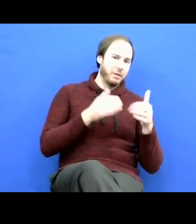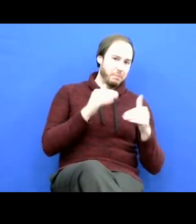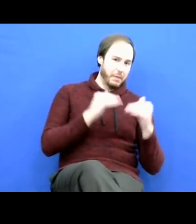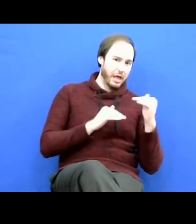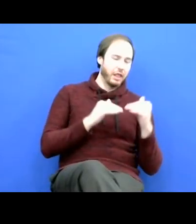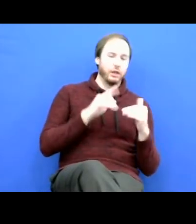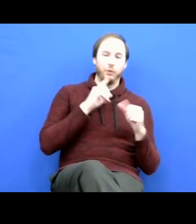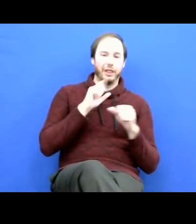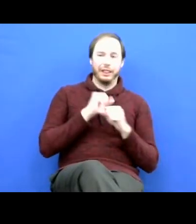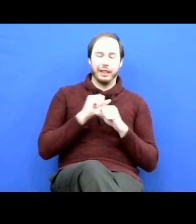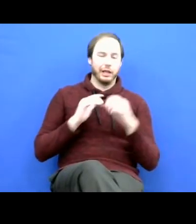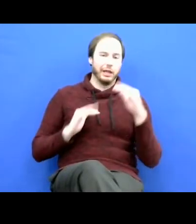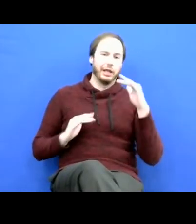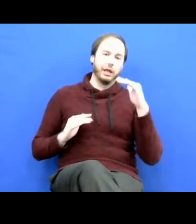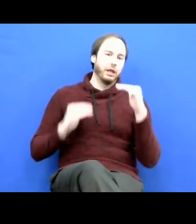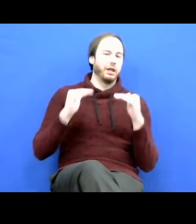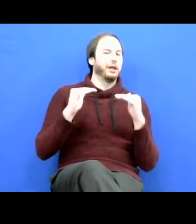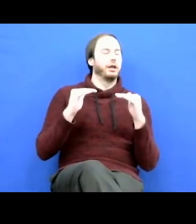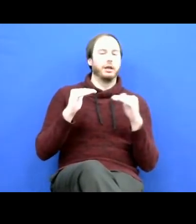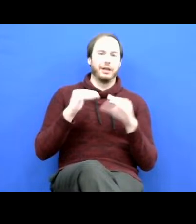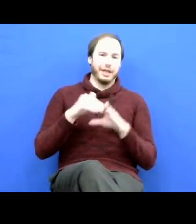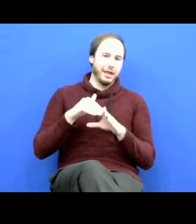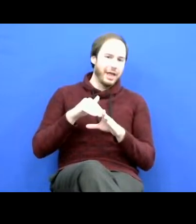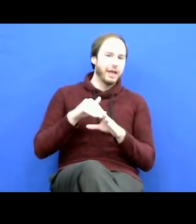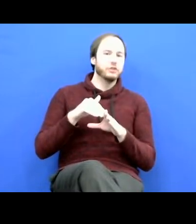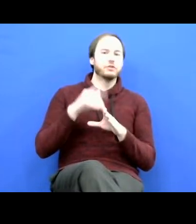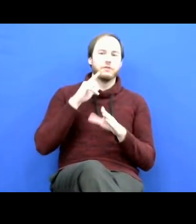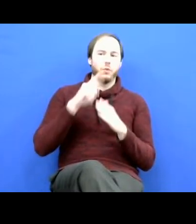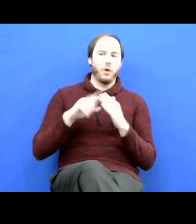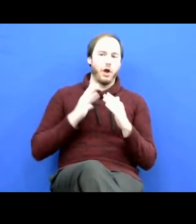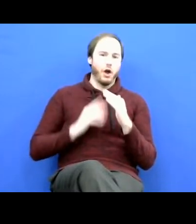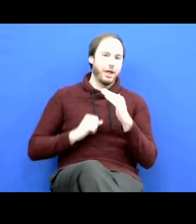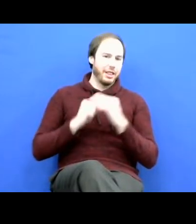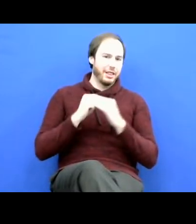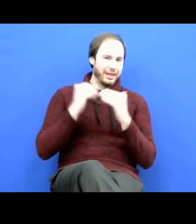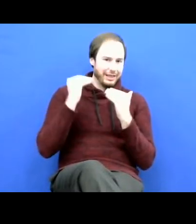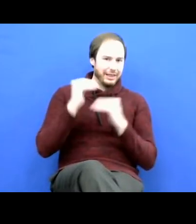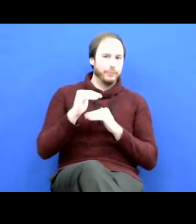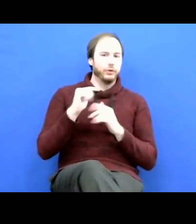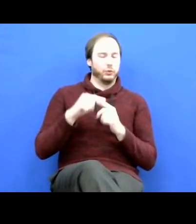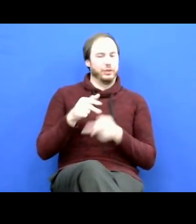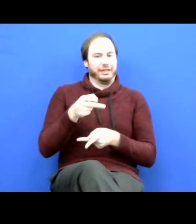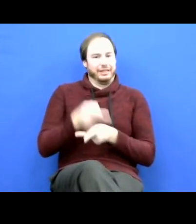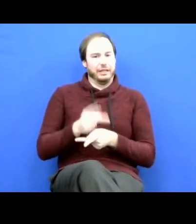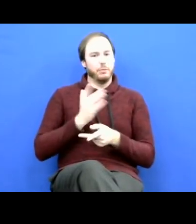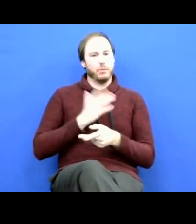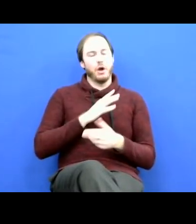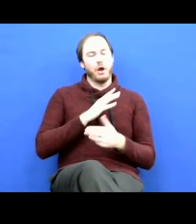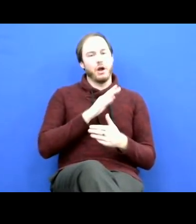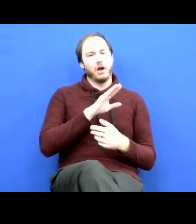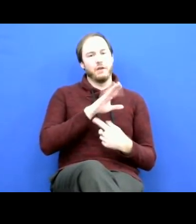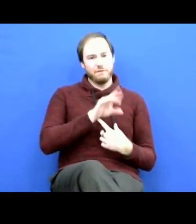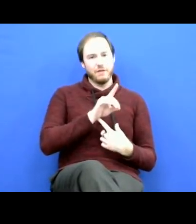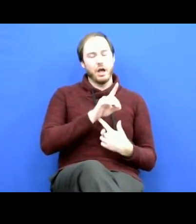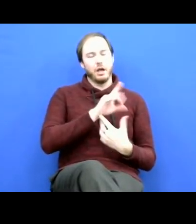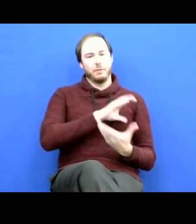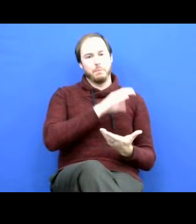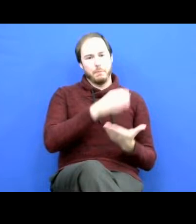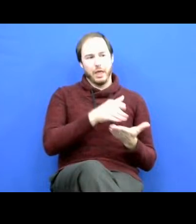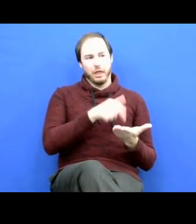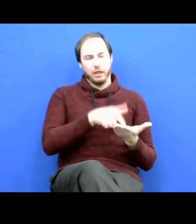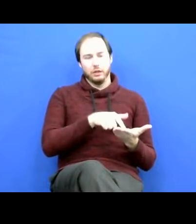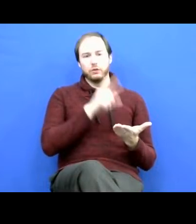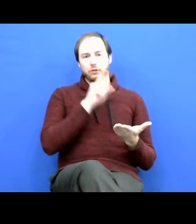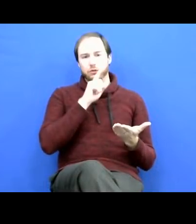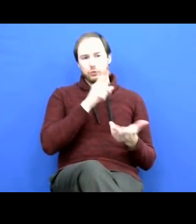edge of the limit that we want to keep our healthy fund balance at in order to,